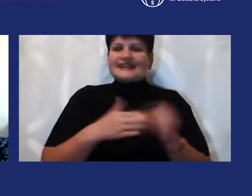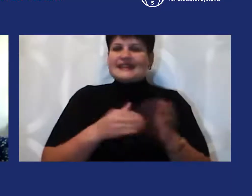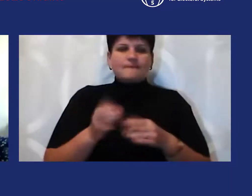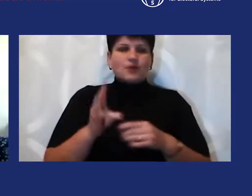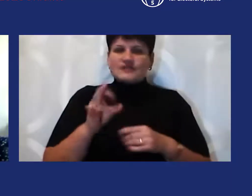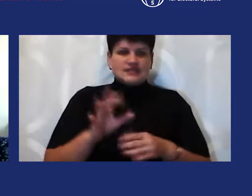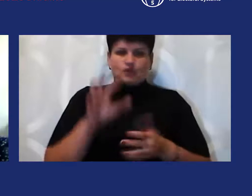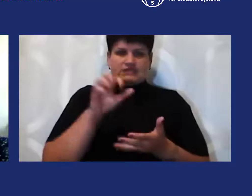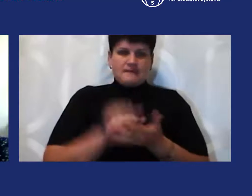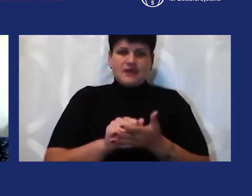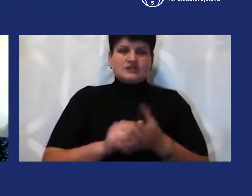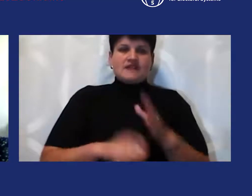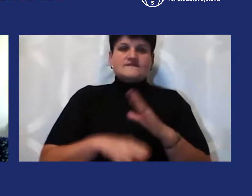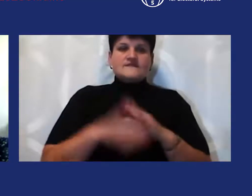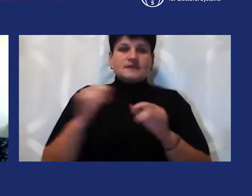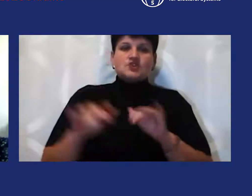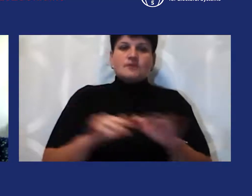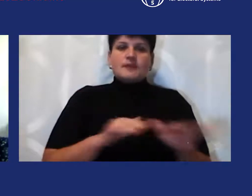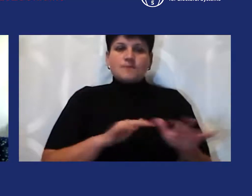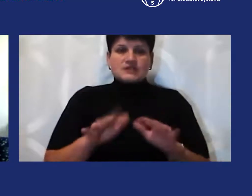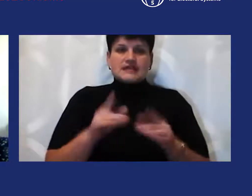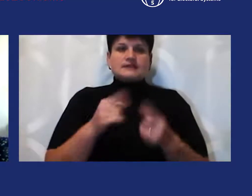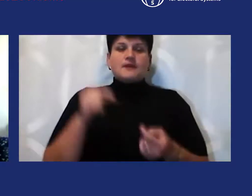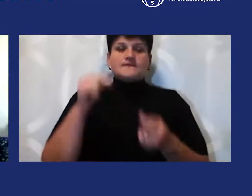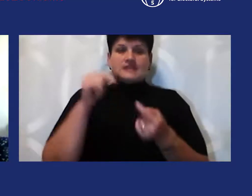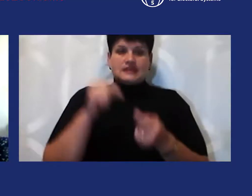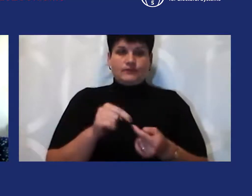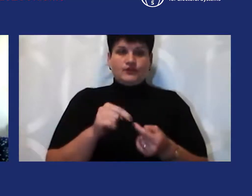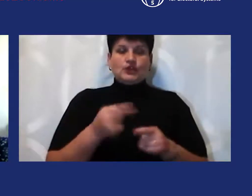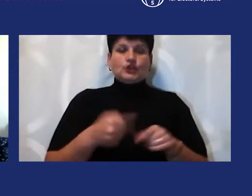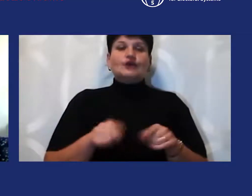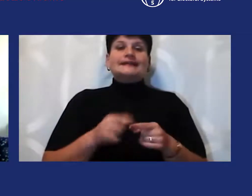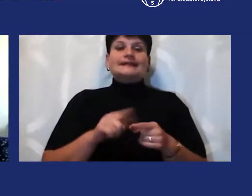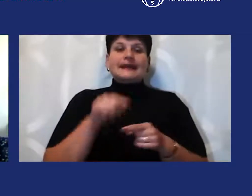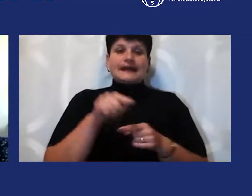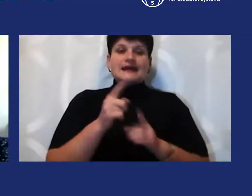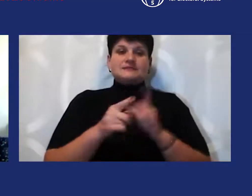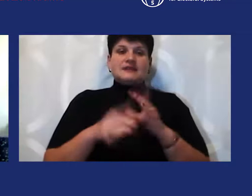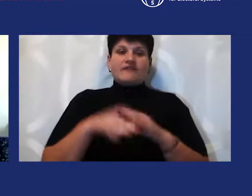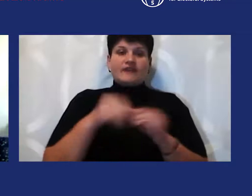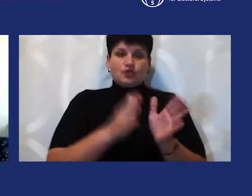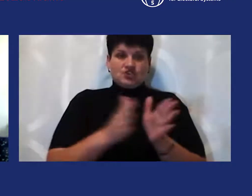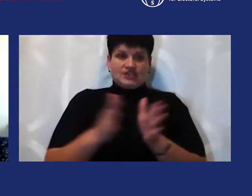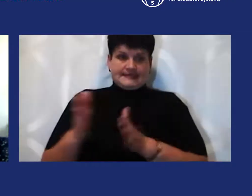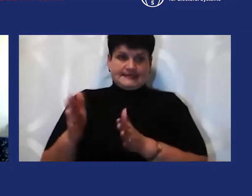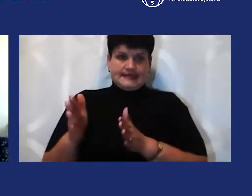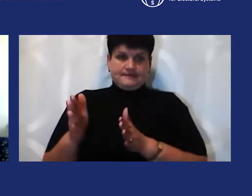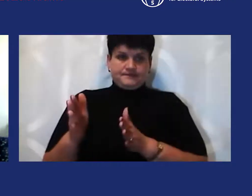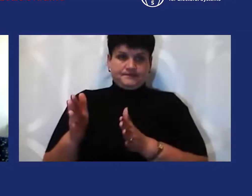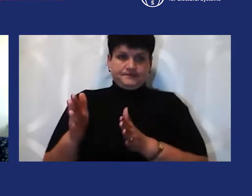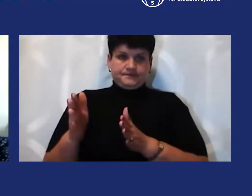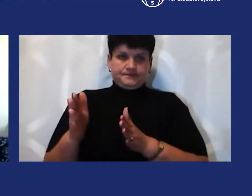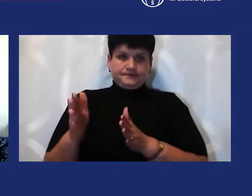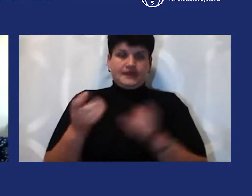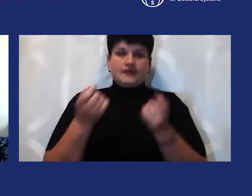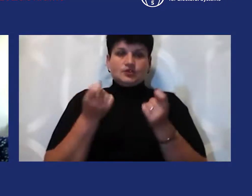which were poorly trained or not trained at all, and especially taking into account such